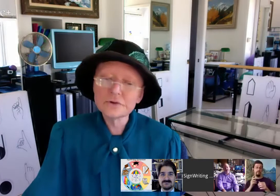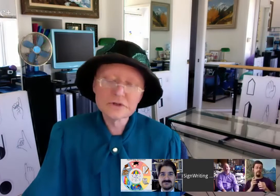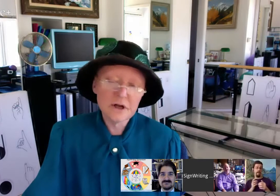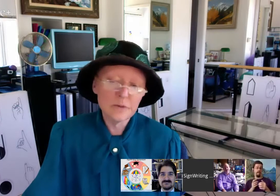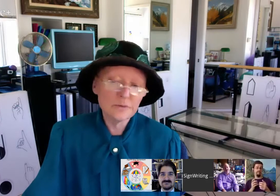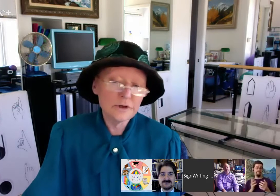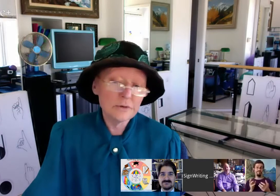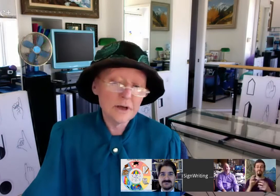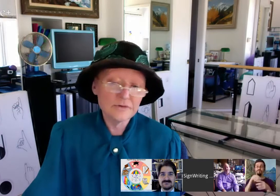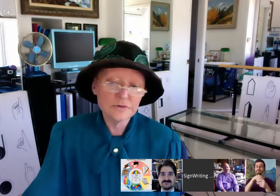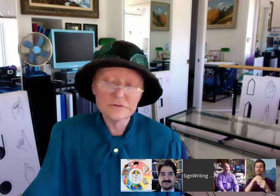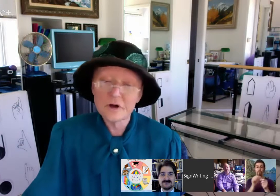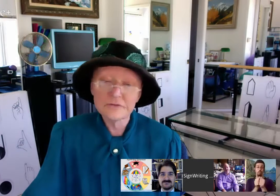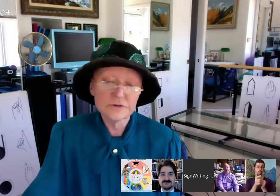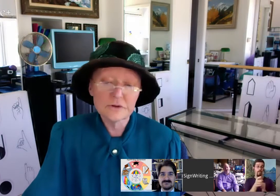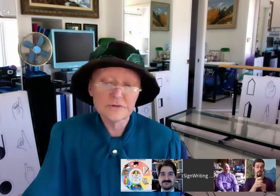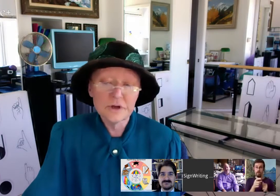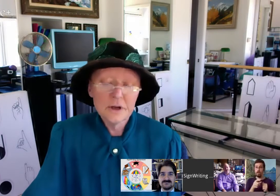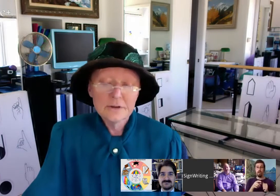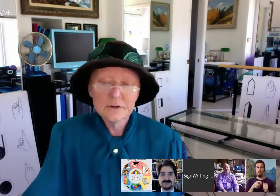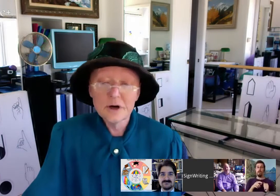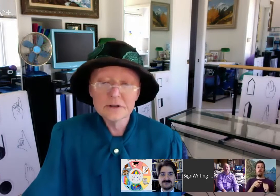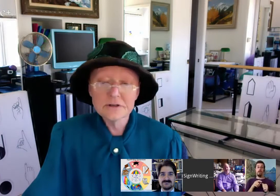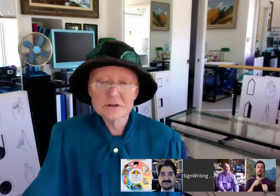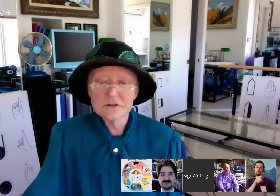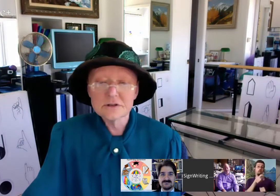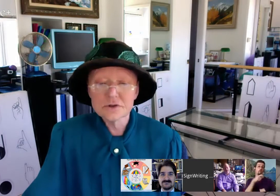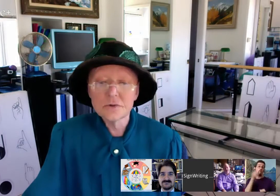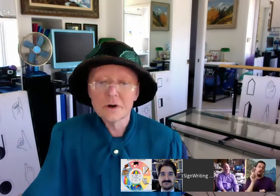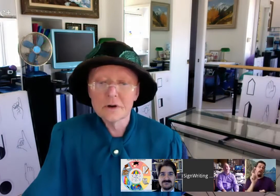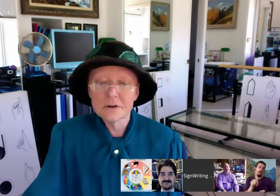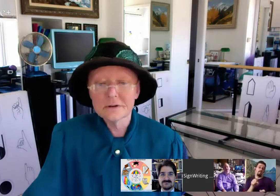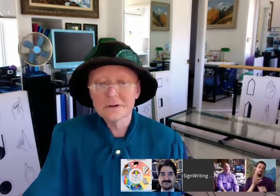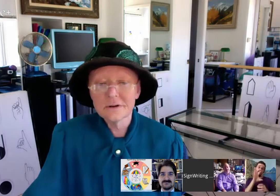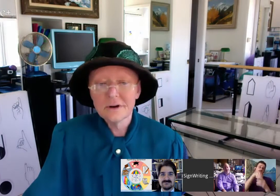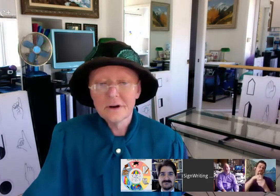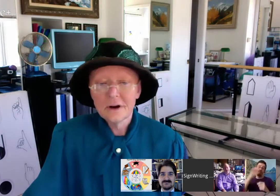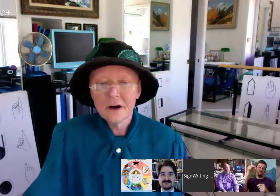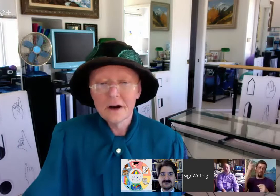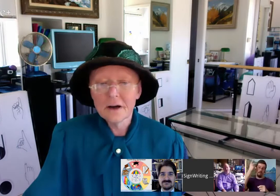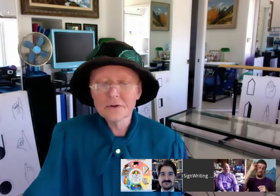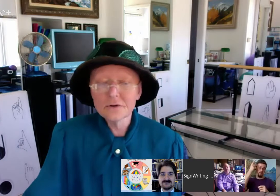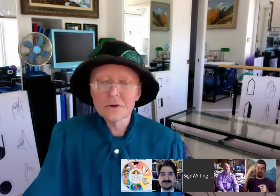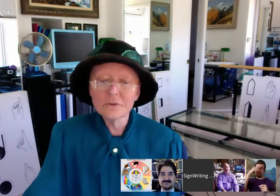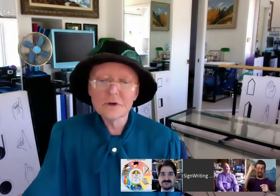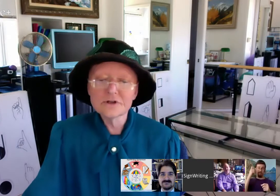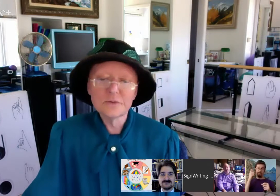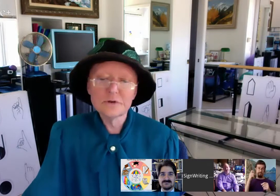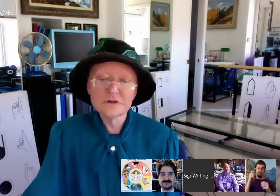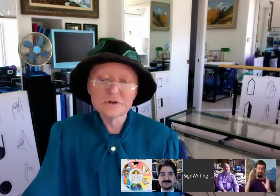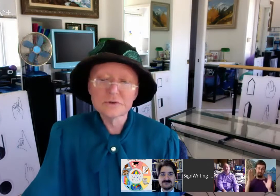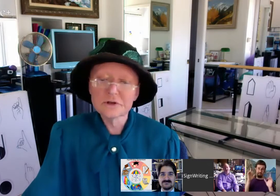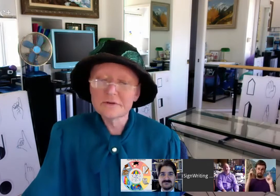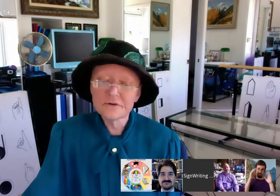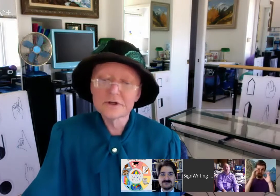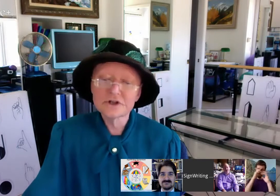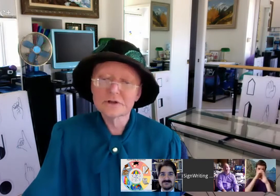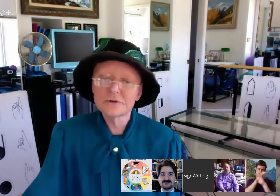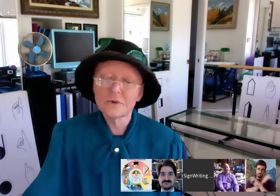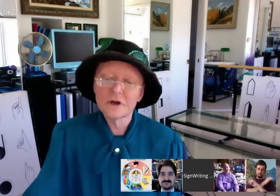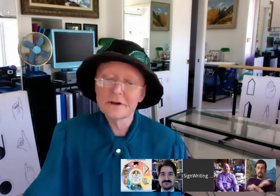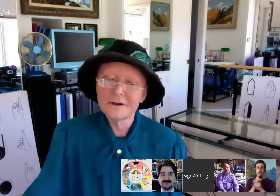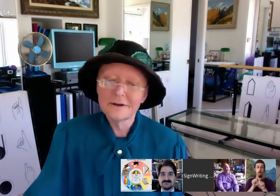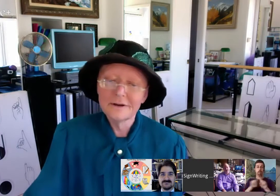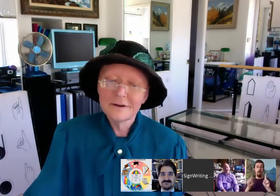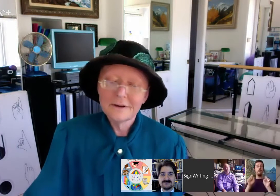reach whatever school you tell me. We don't have to involve you if the politics is too hard. I could always maybe just do it in a